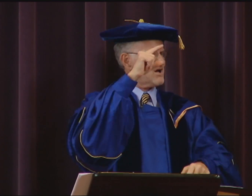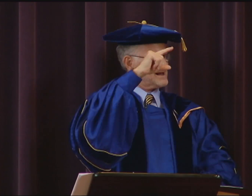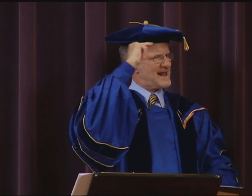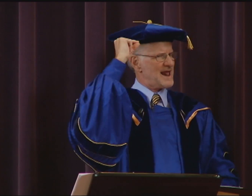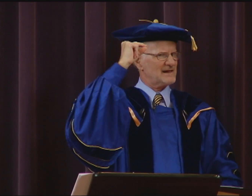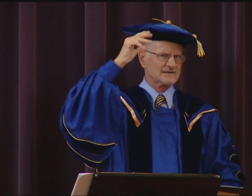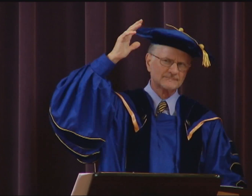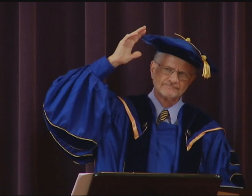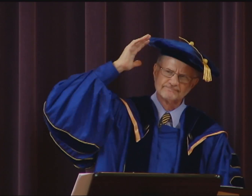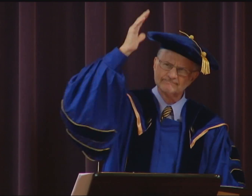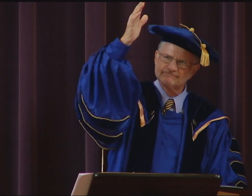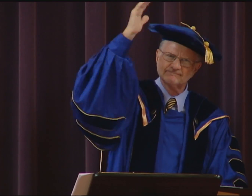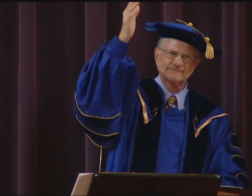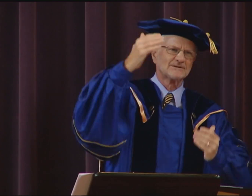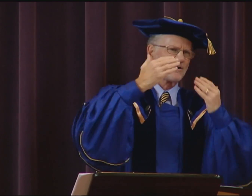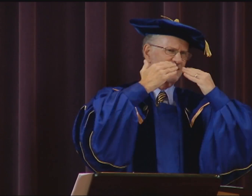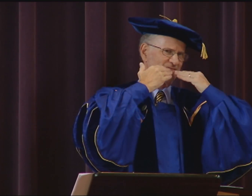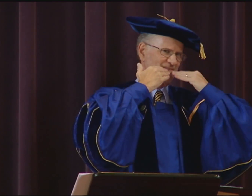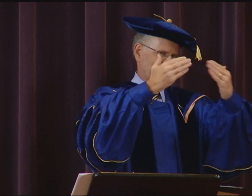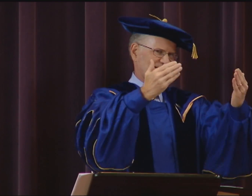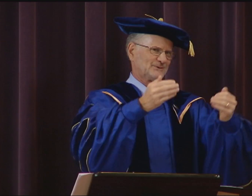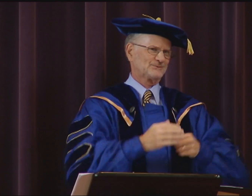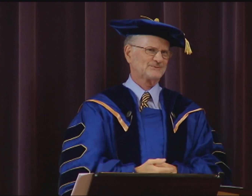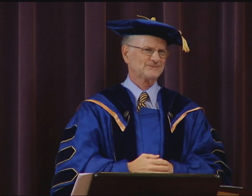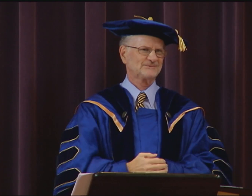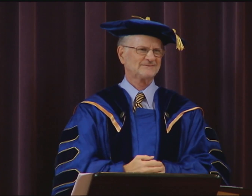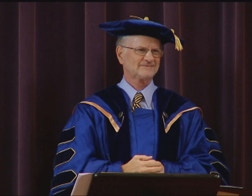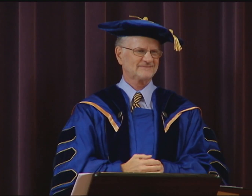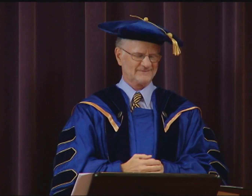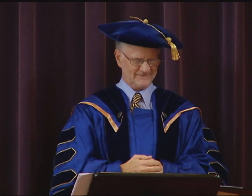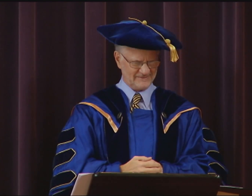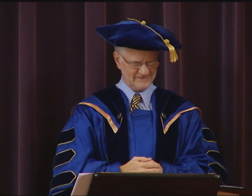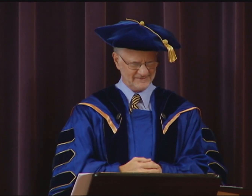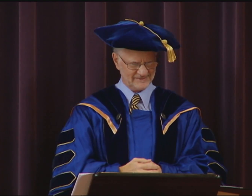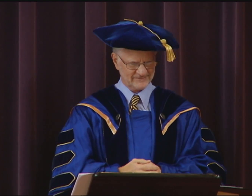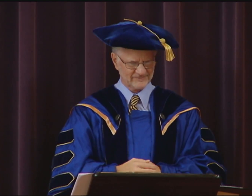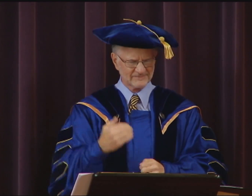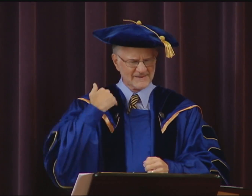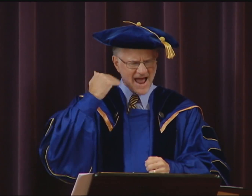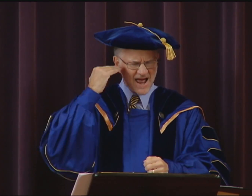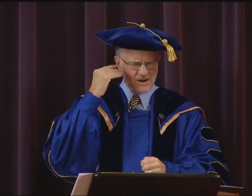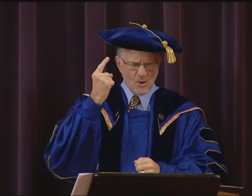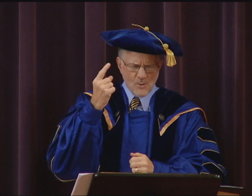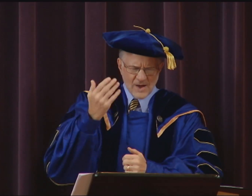and all that you've done and hopefully will continue to do for Gallaudet. Thank you.